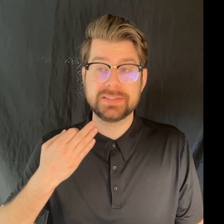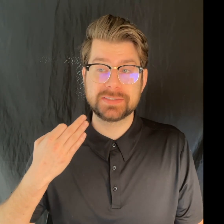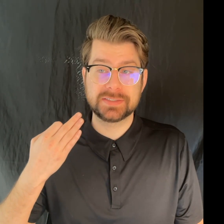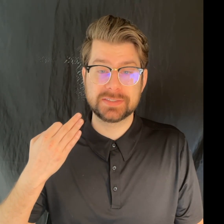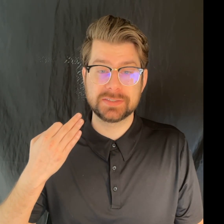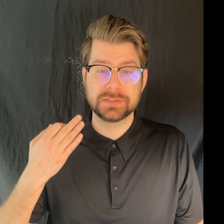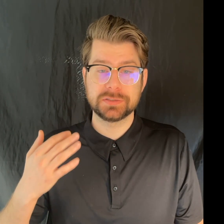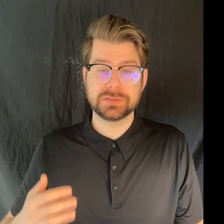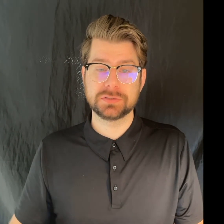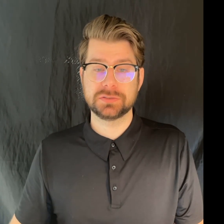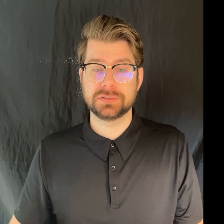Royce,